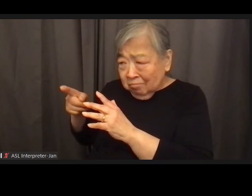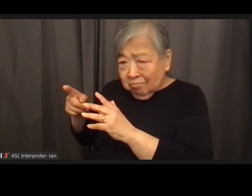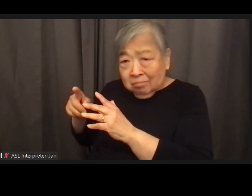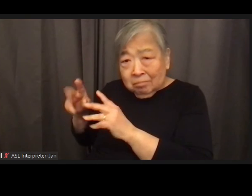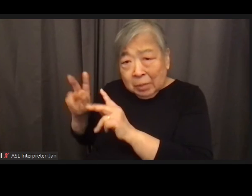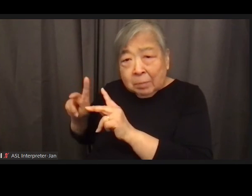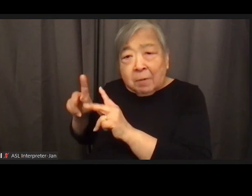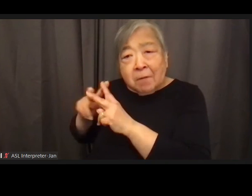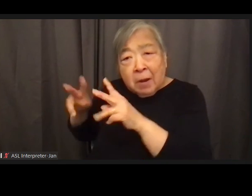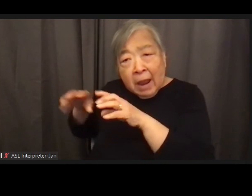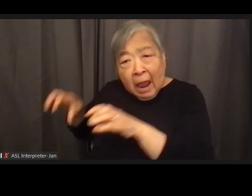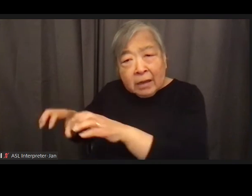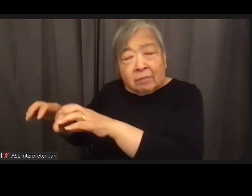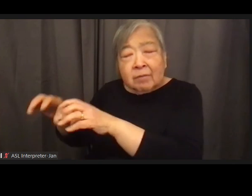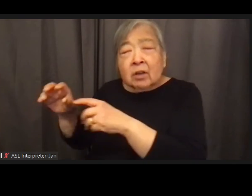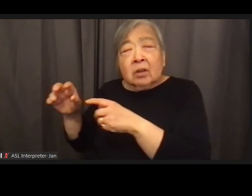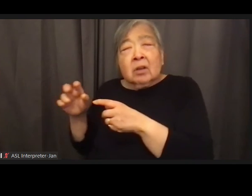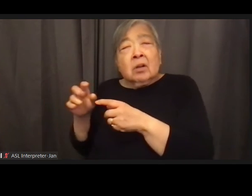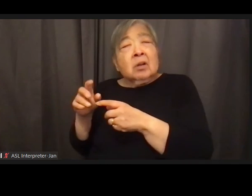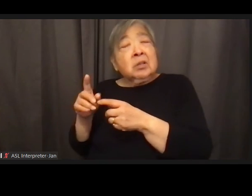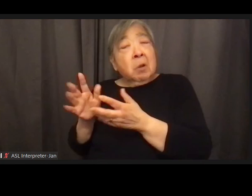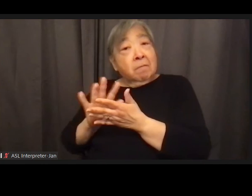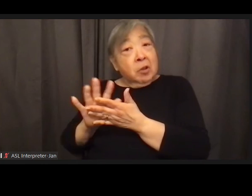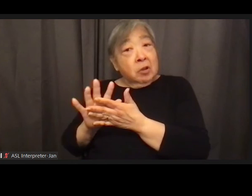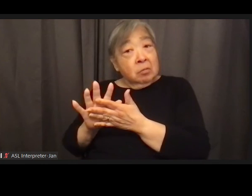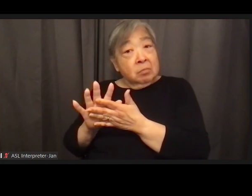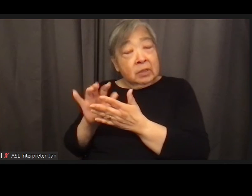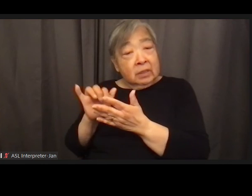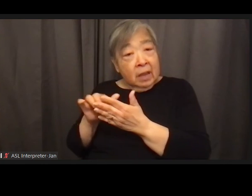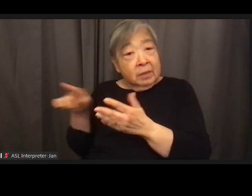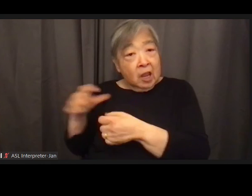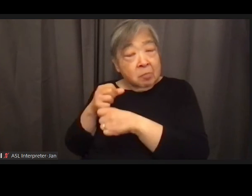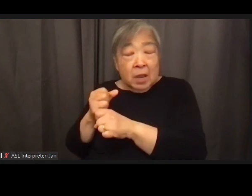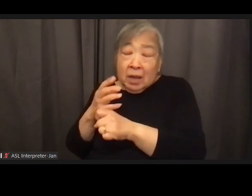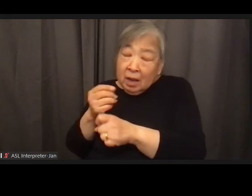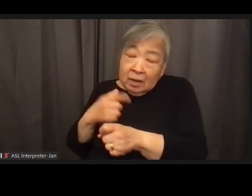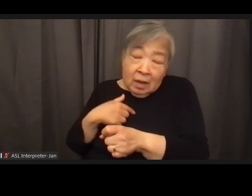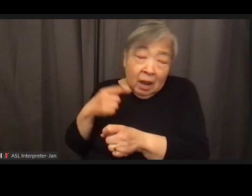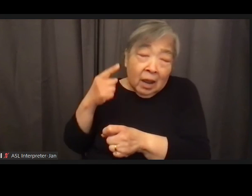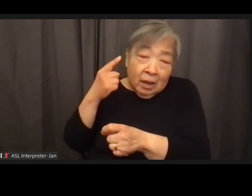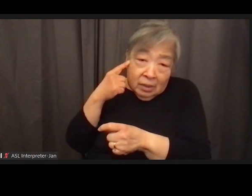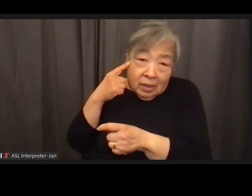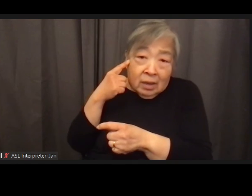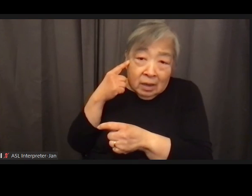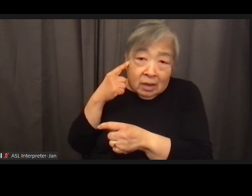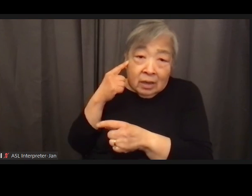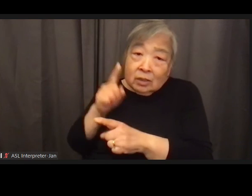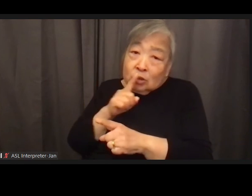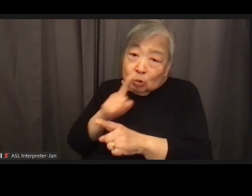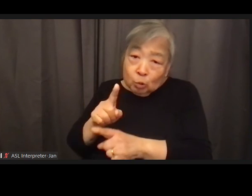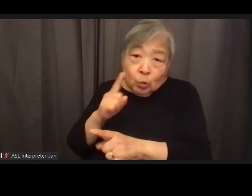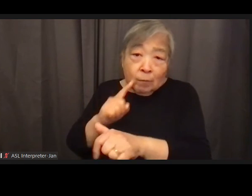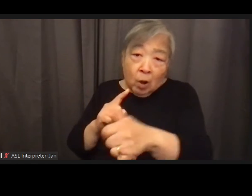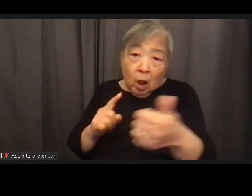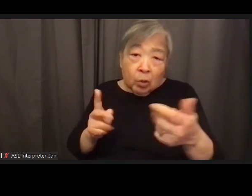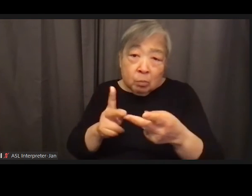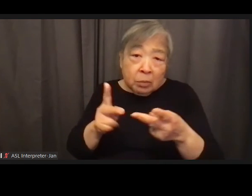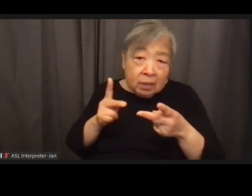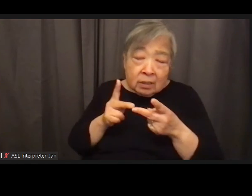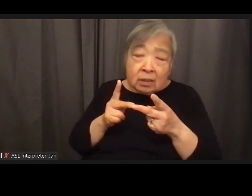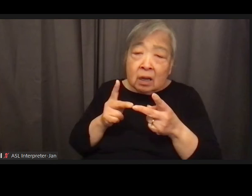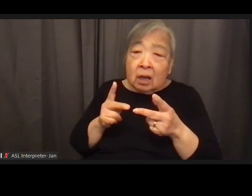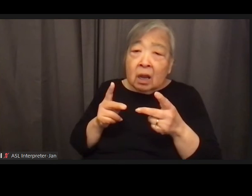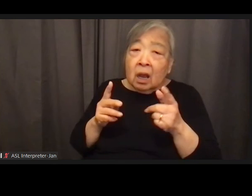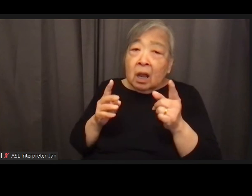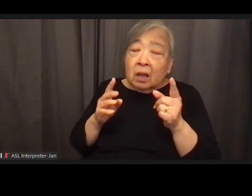and so the films that they make, and I think this is true elsewhere, that there are filmmakers,